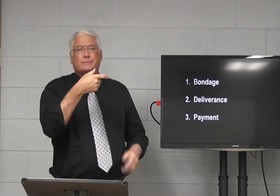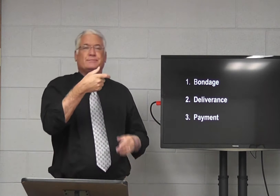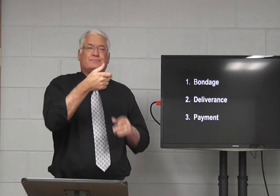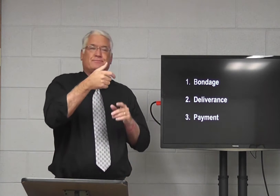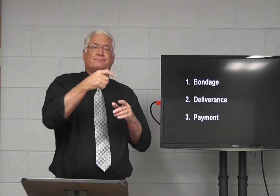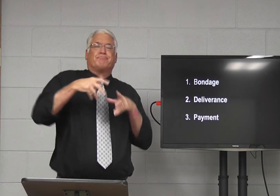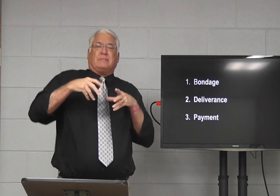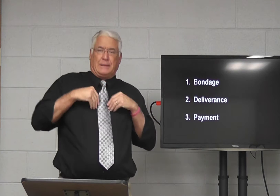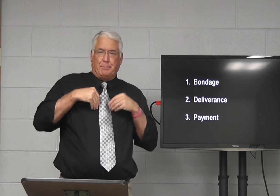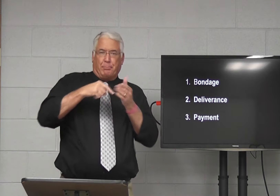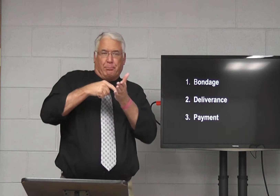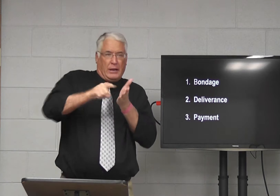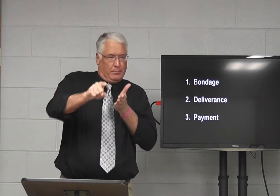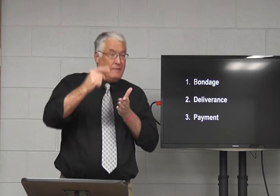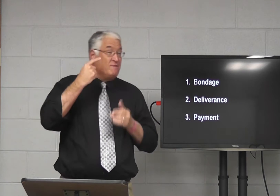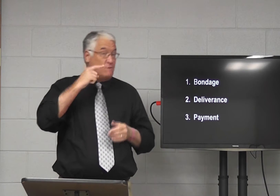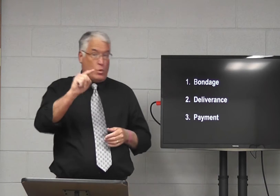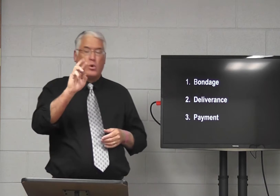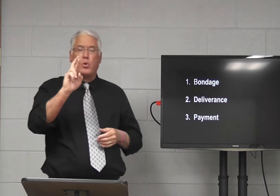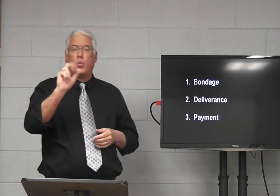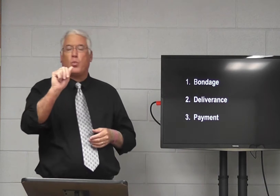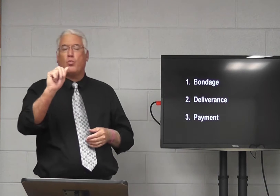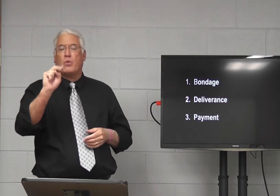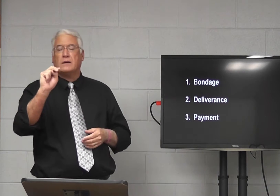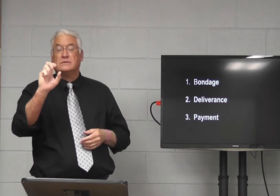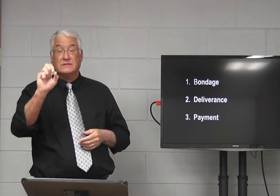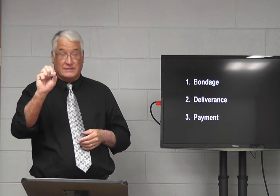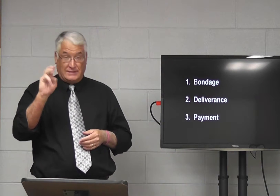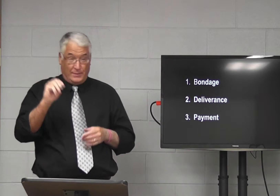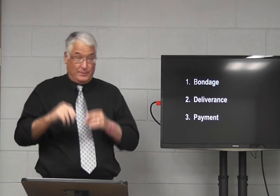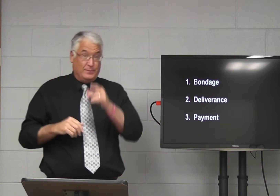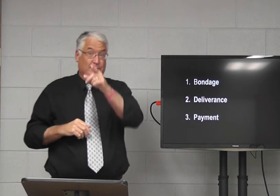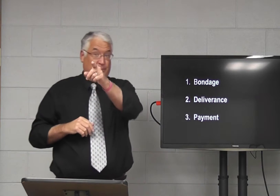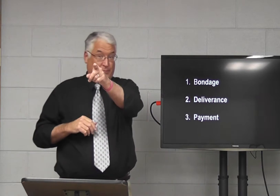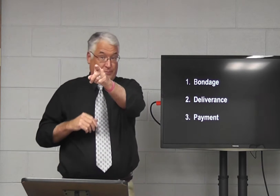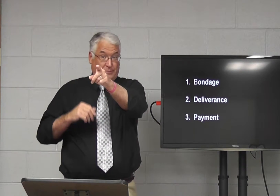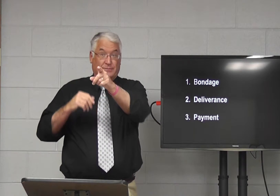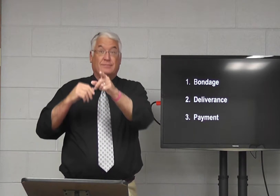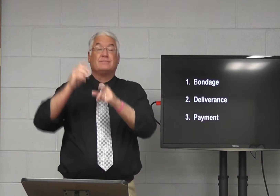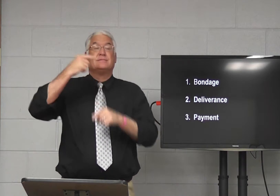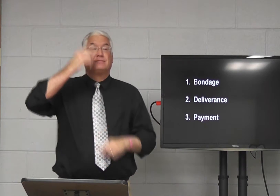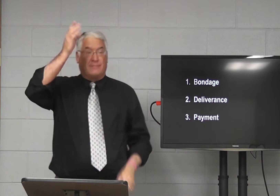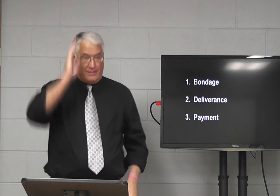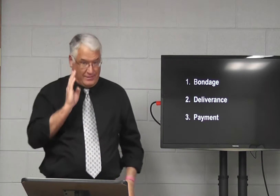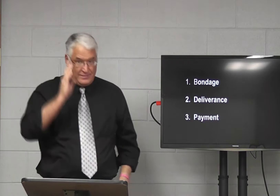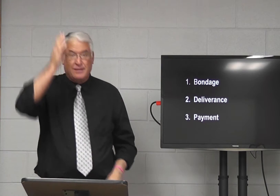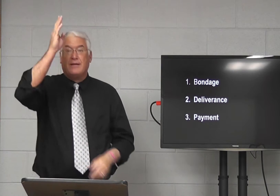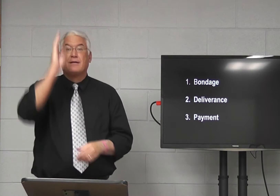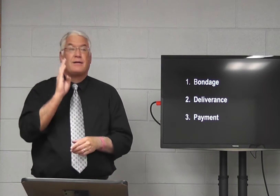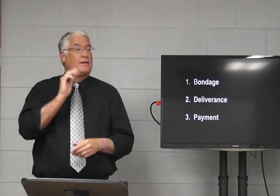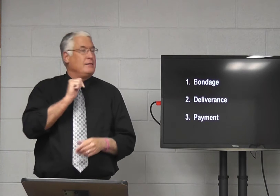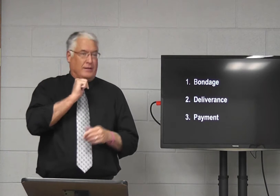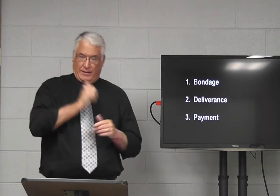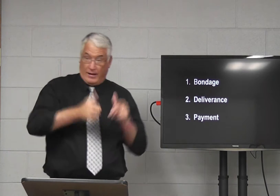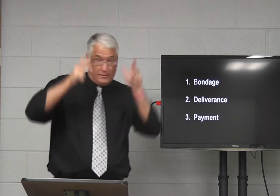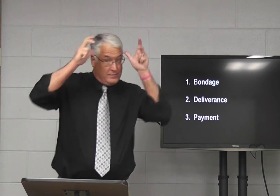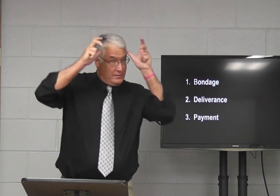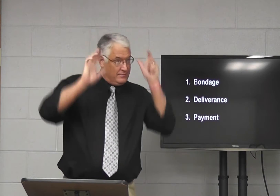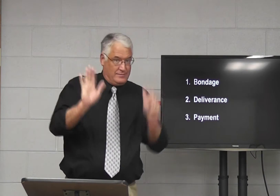Jesus paid off for the person who accepted payment for ransom, he said God, not